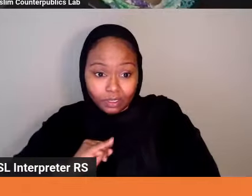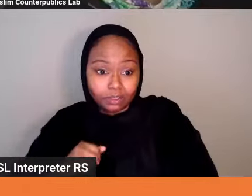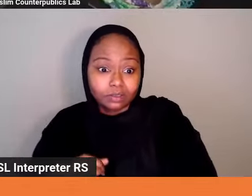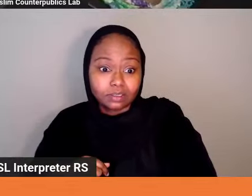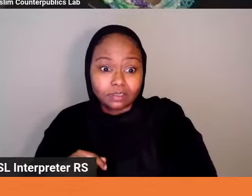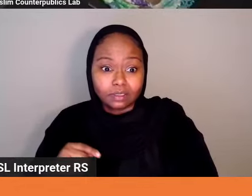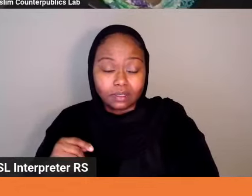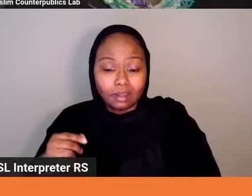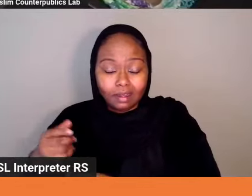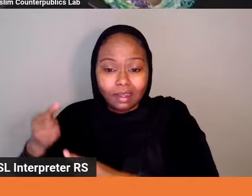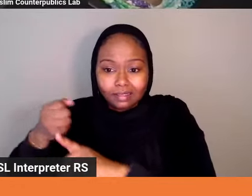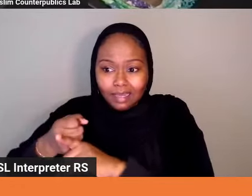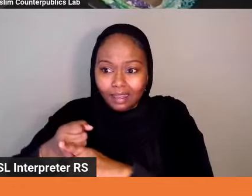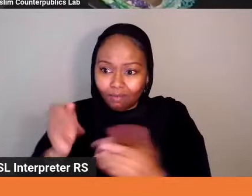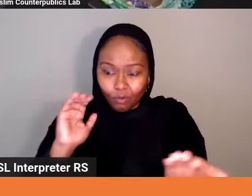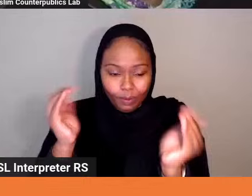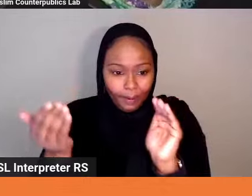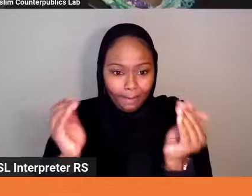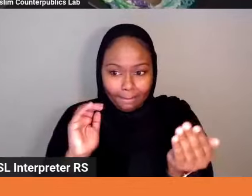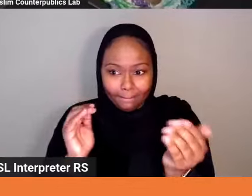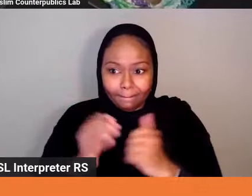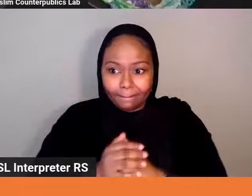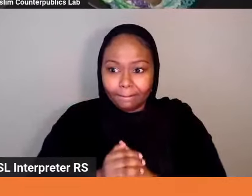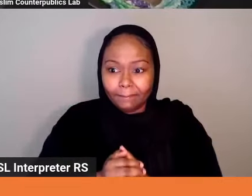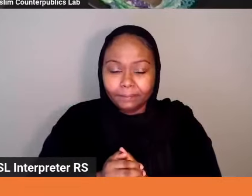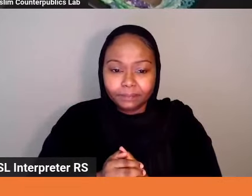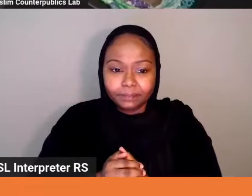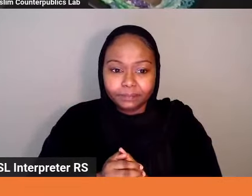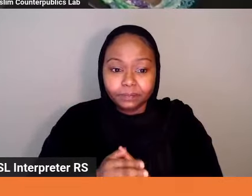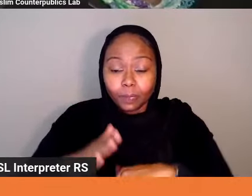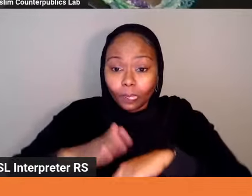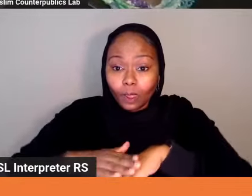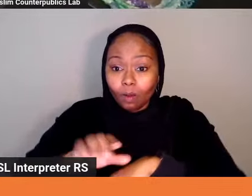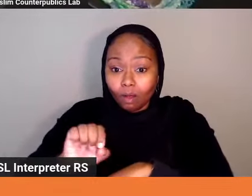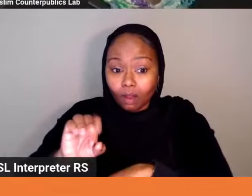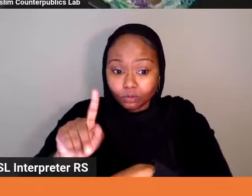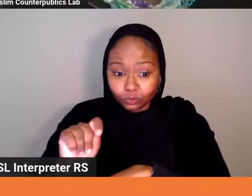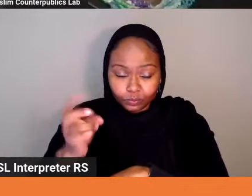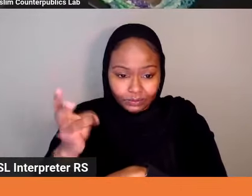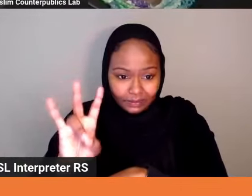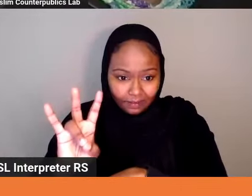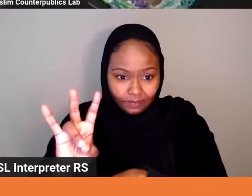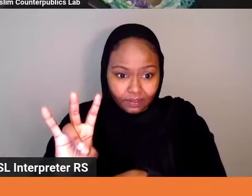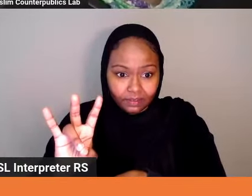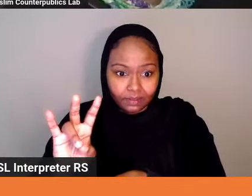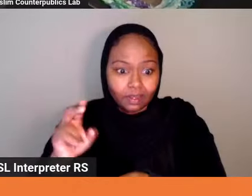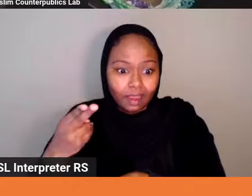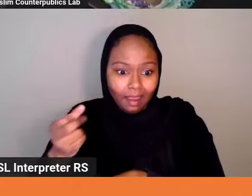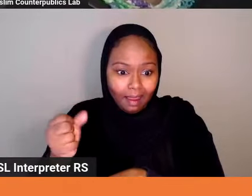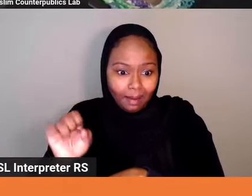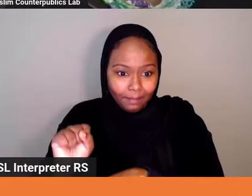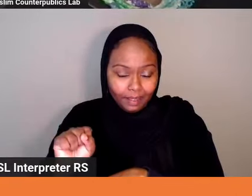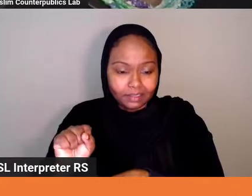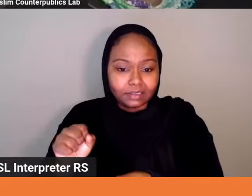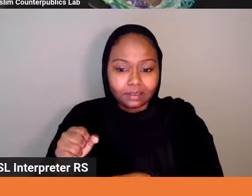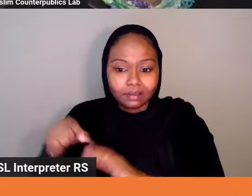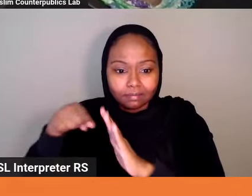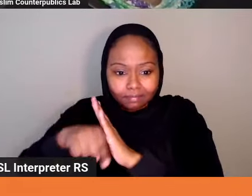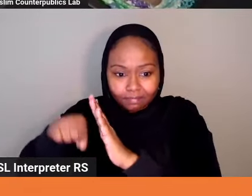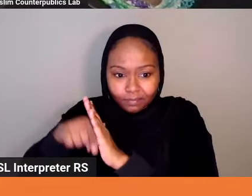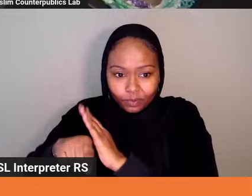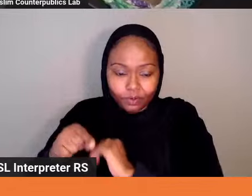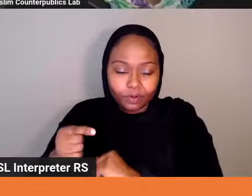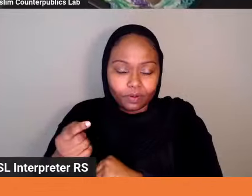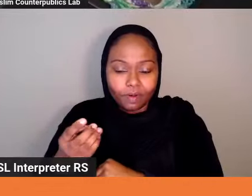to the 9/11 attacks, asserting that, quote, on October 7th, Hamas murdered 1,400 Israelis, maybe